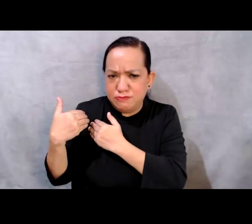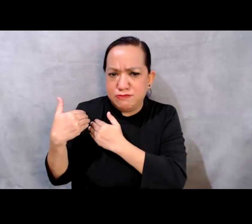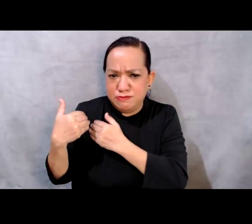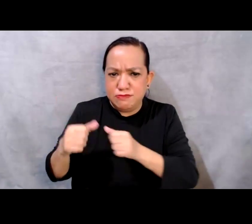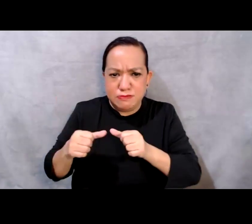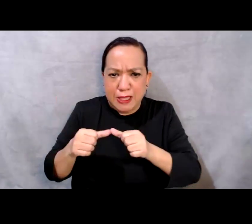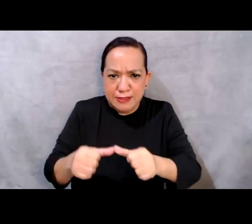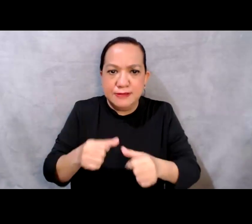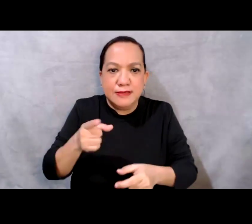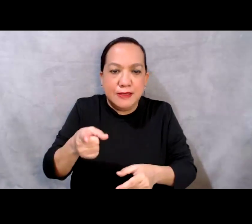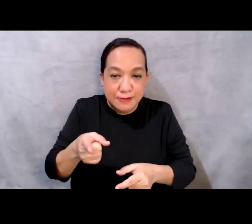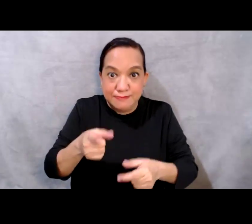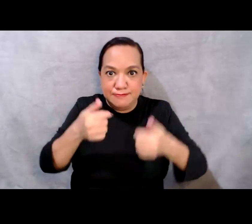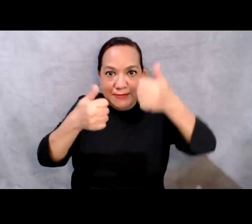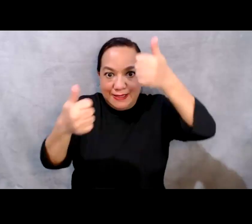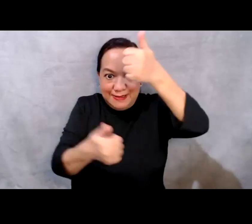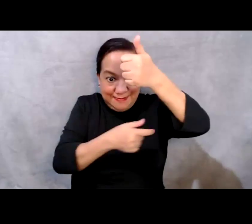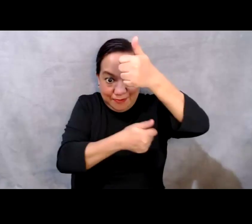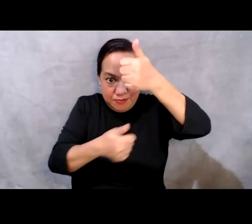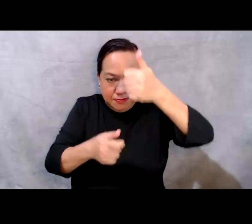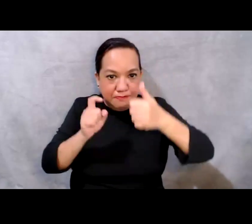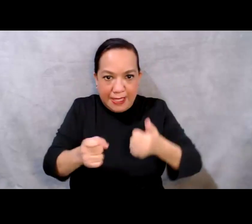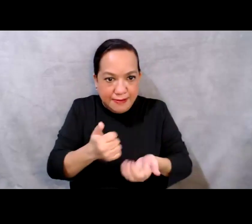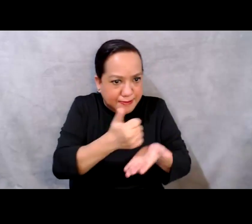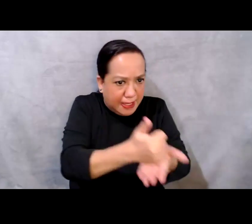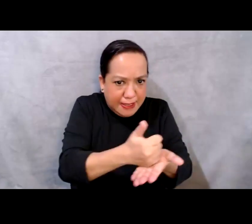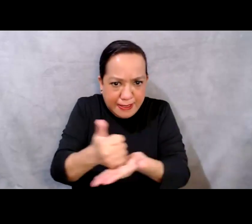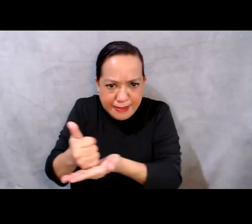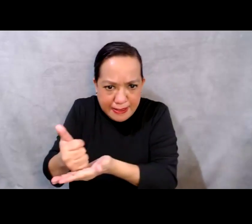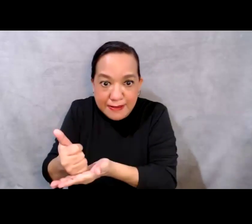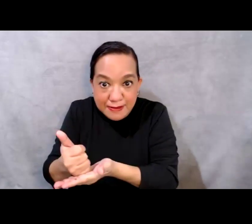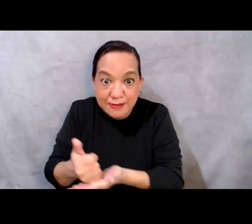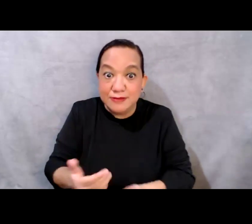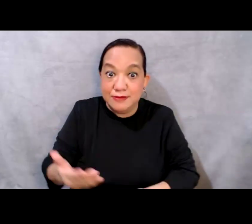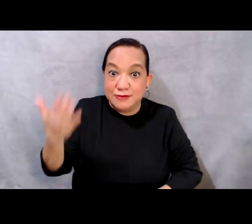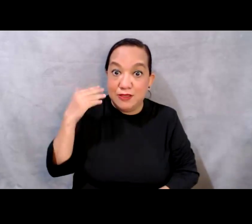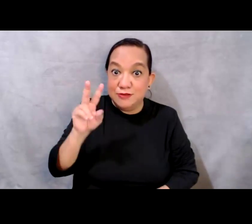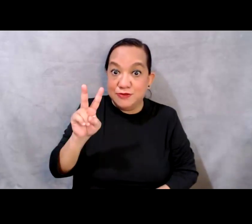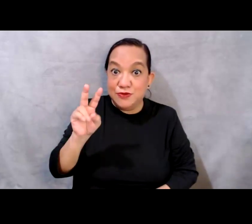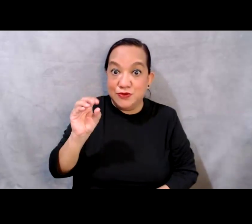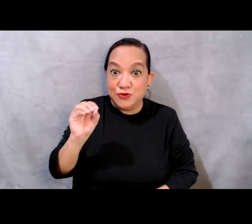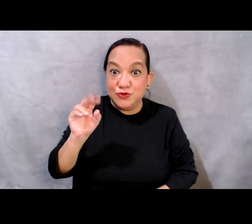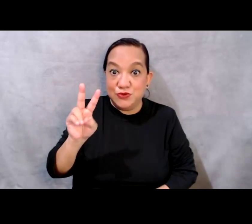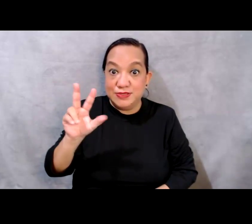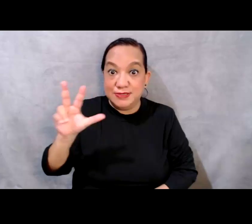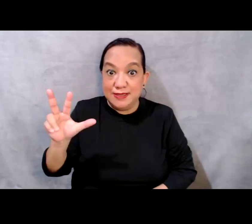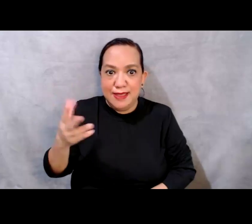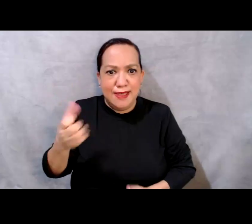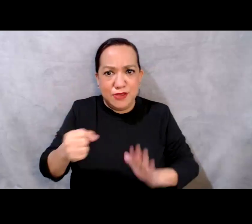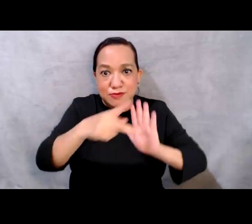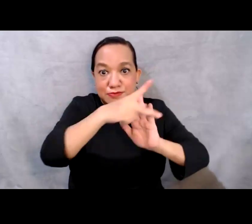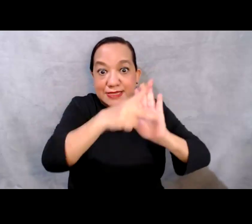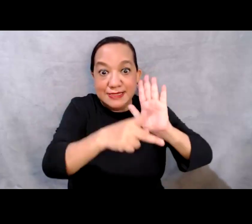play. Under the 2003 policy, the previous policy, the compliance review panel was supposed to come up with a broad set of